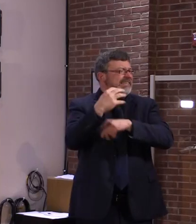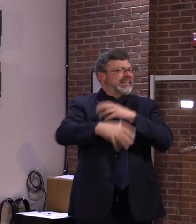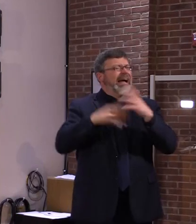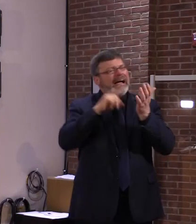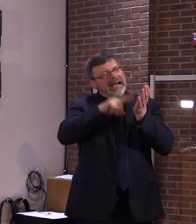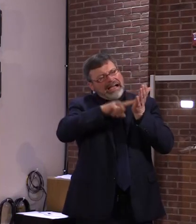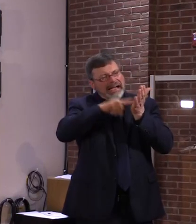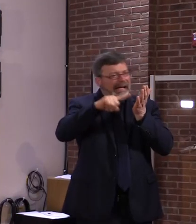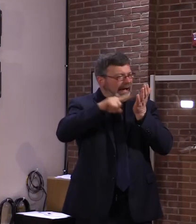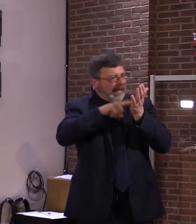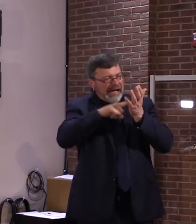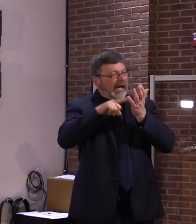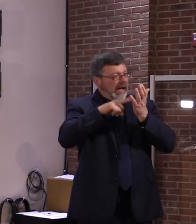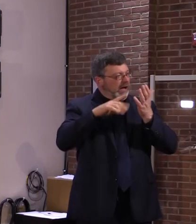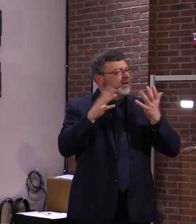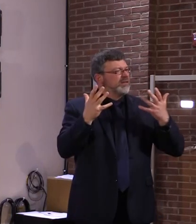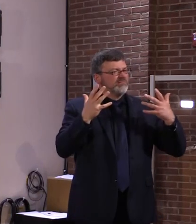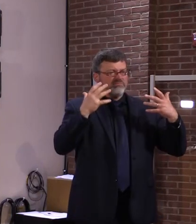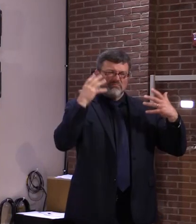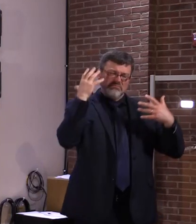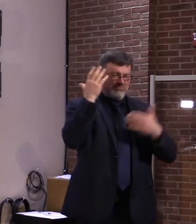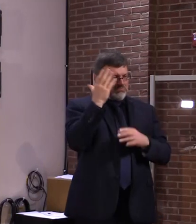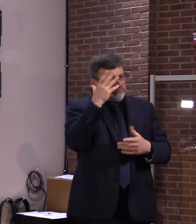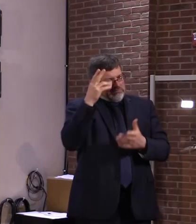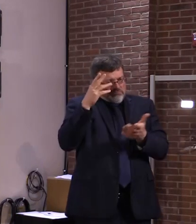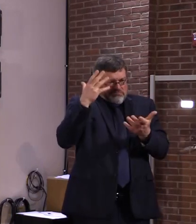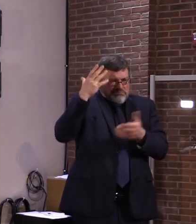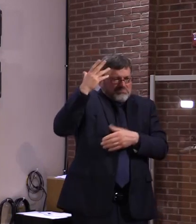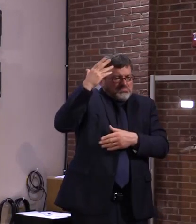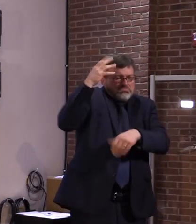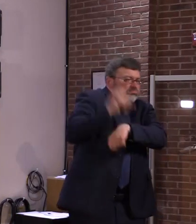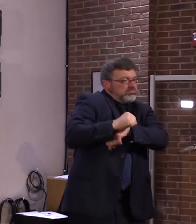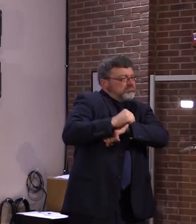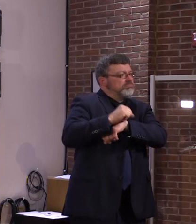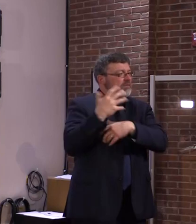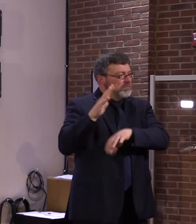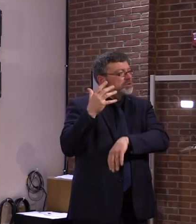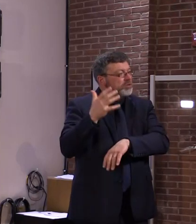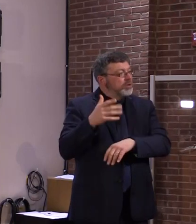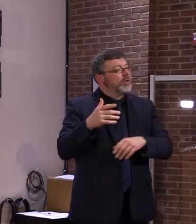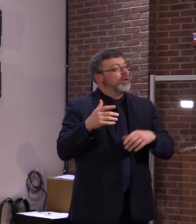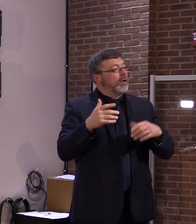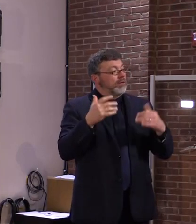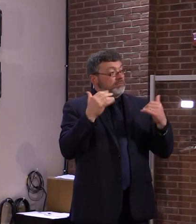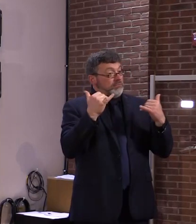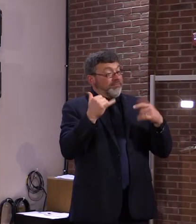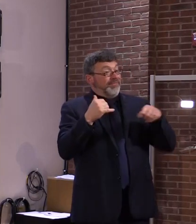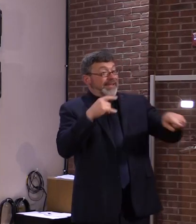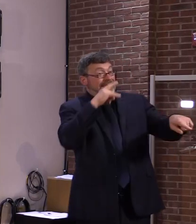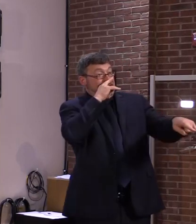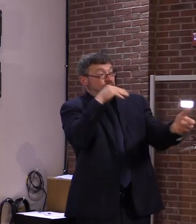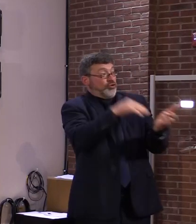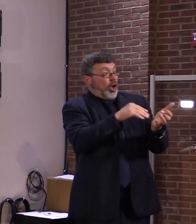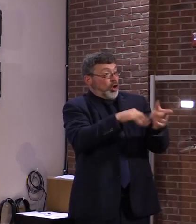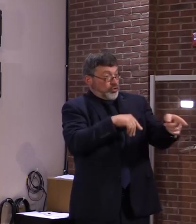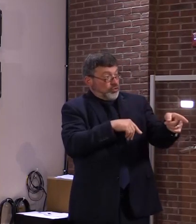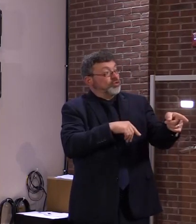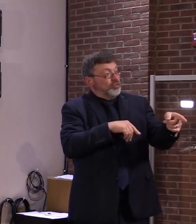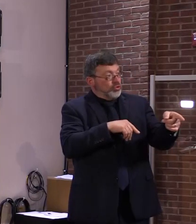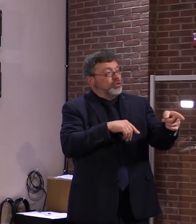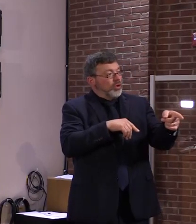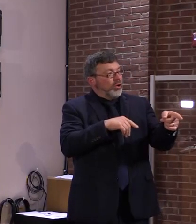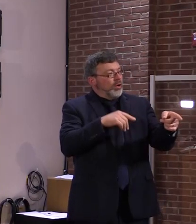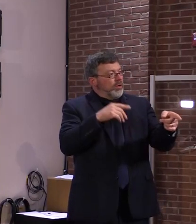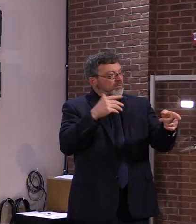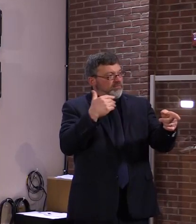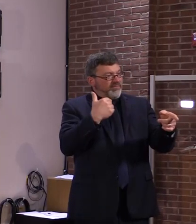this. As you heard, they are conducting public forums across the state, which are timed to precede